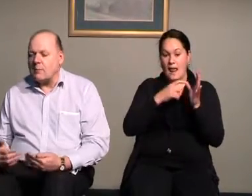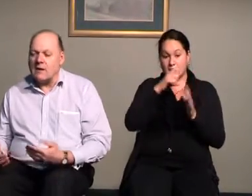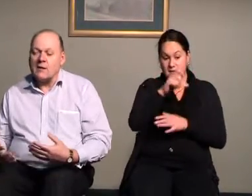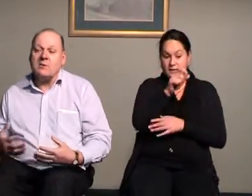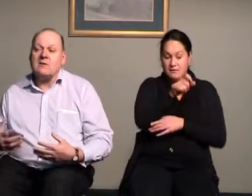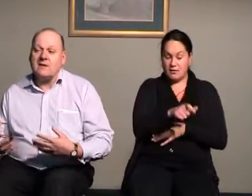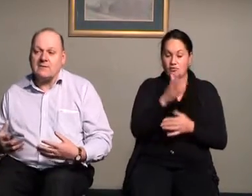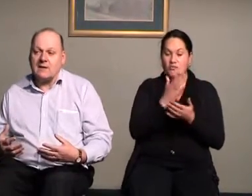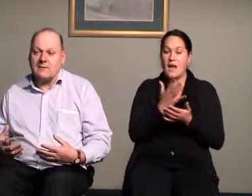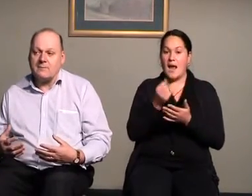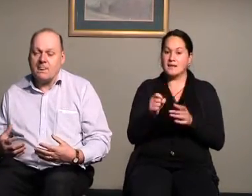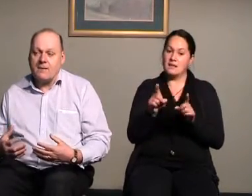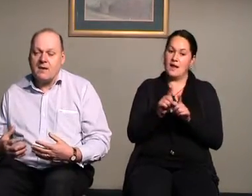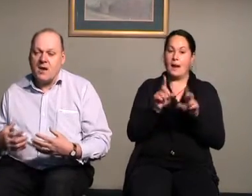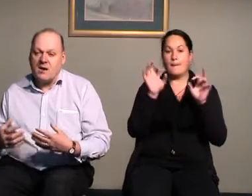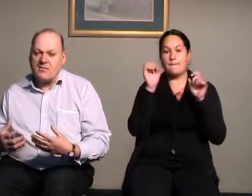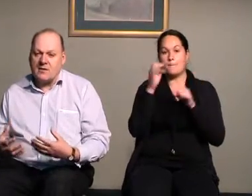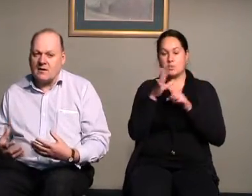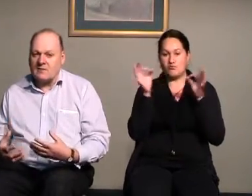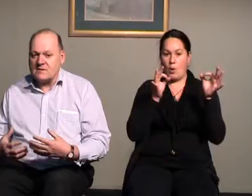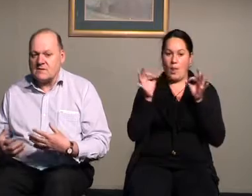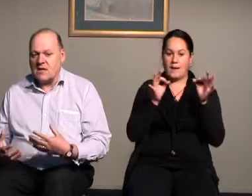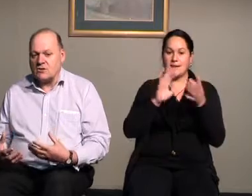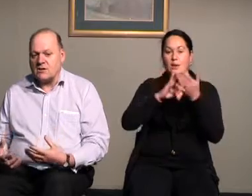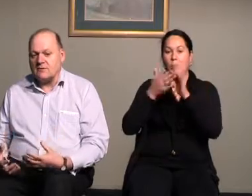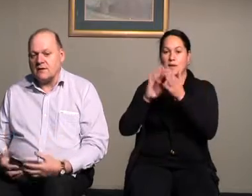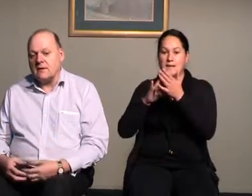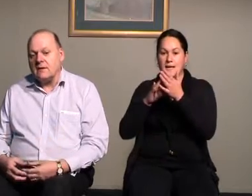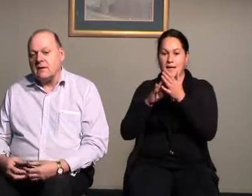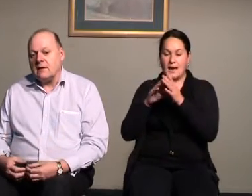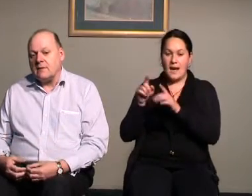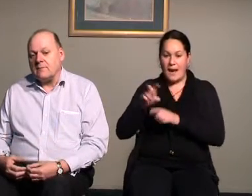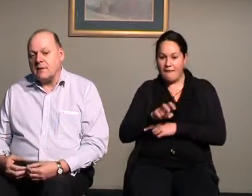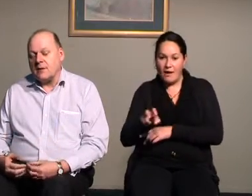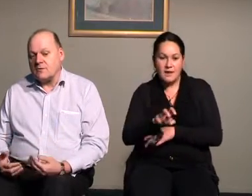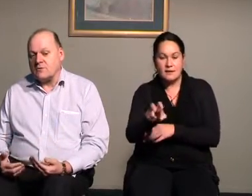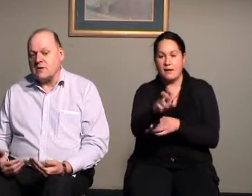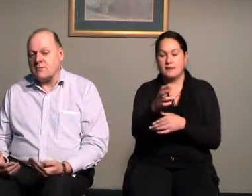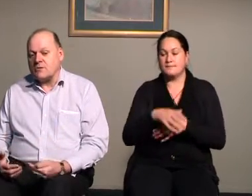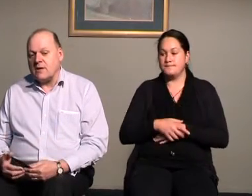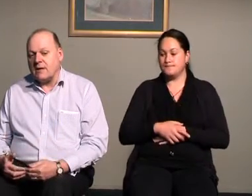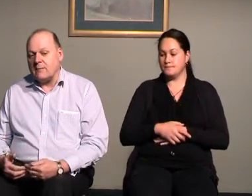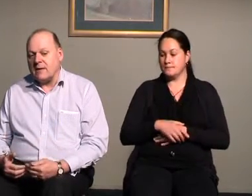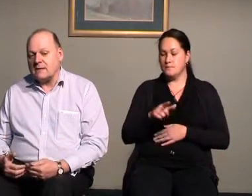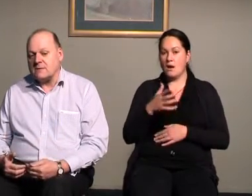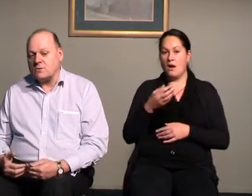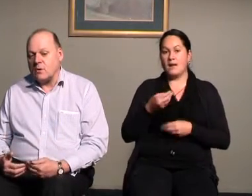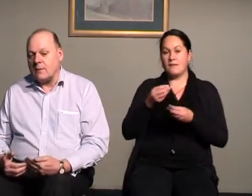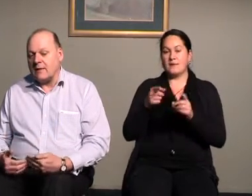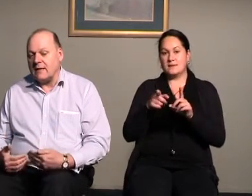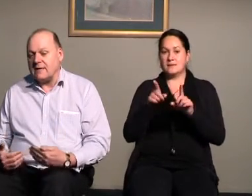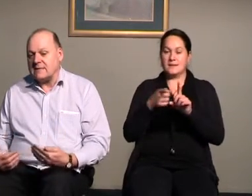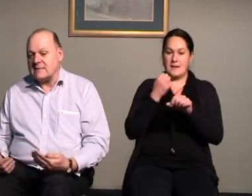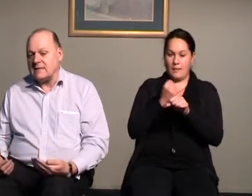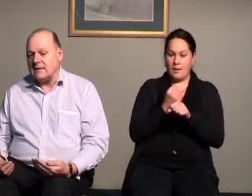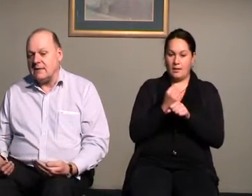sense of becoming a community navigator. And I think I give this analogy of, and I often do that in my training, about talking